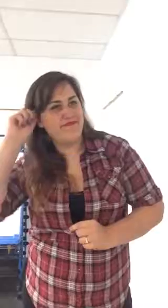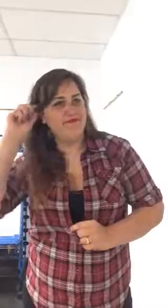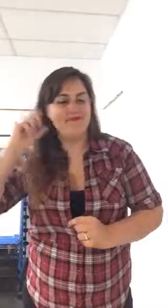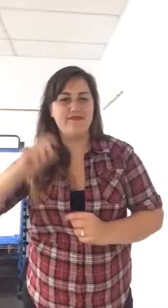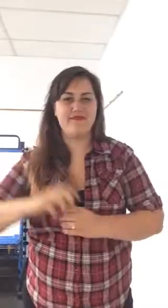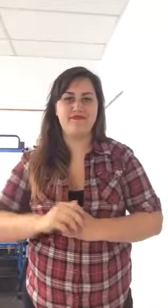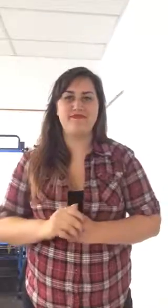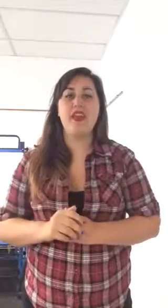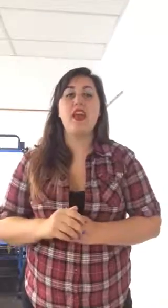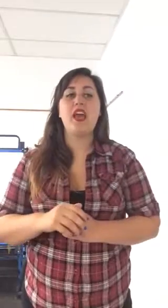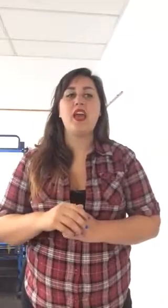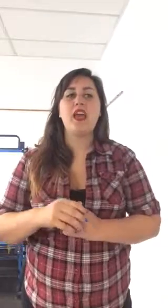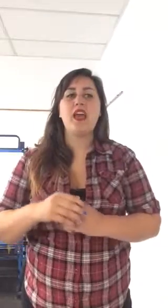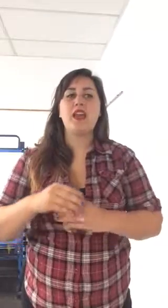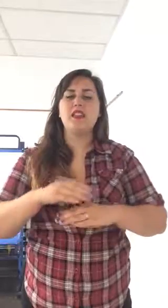Softer than bone, bendable.